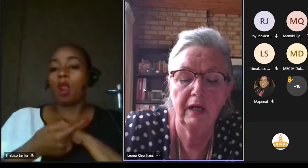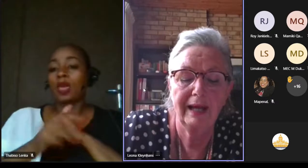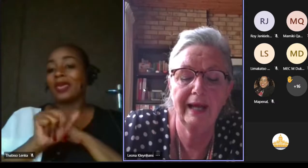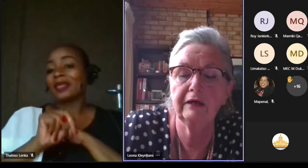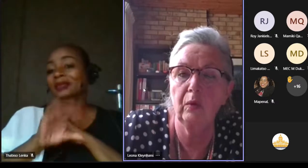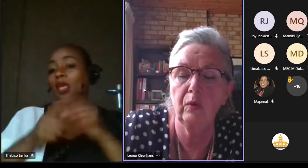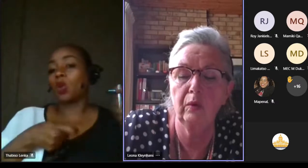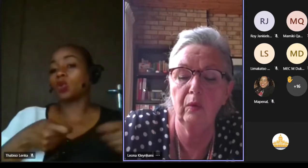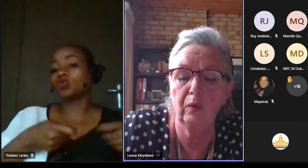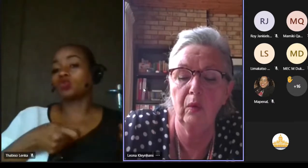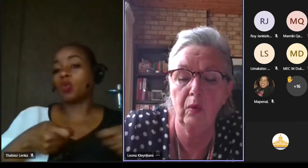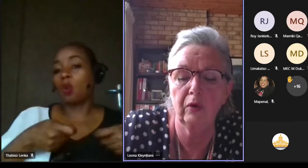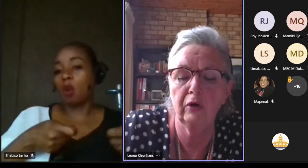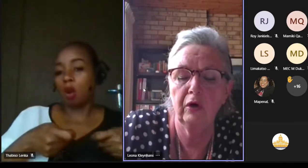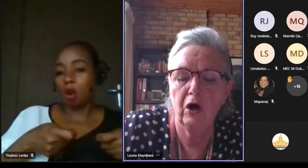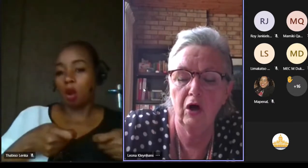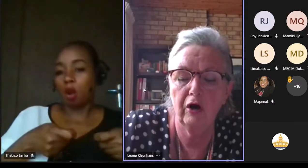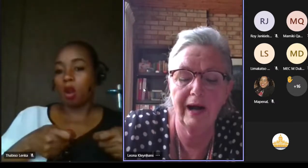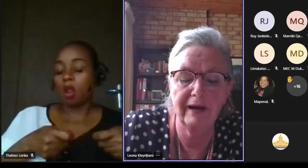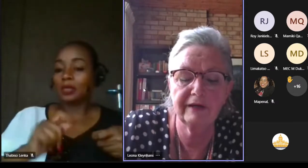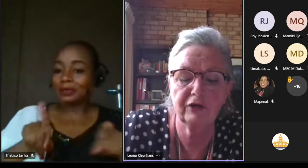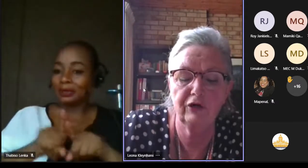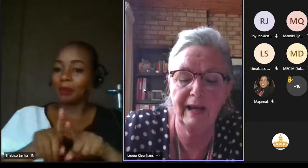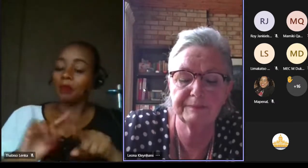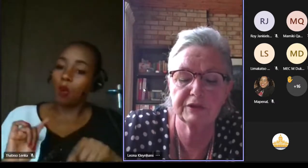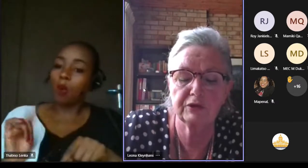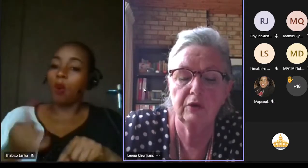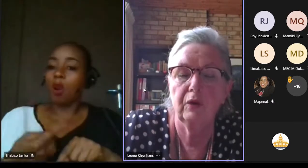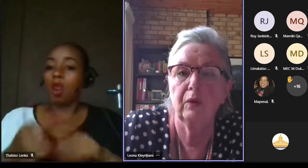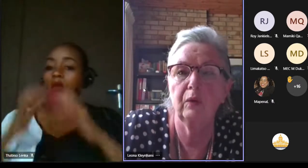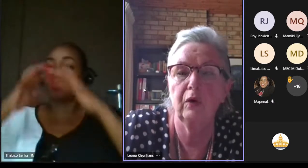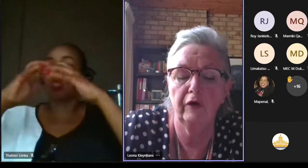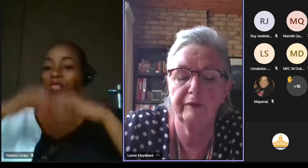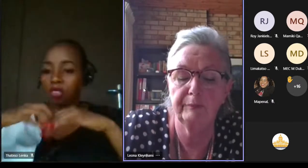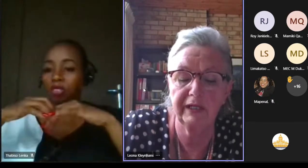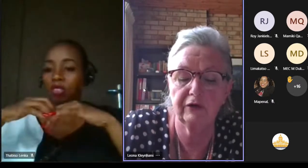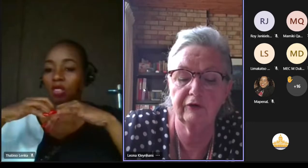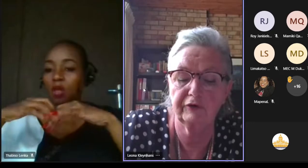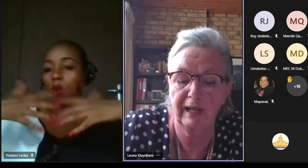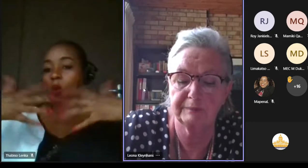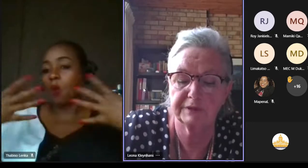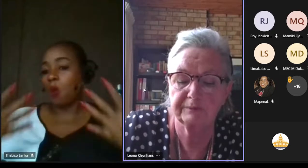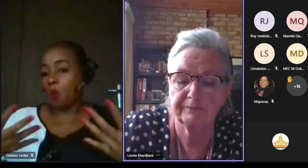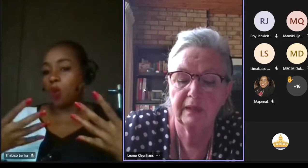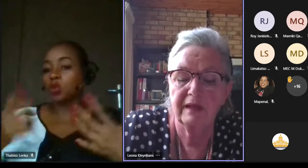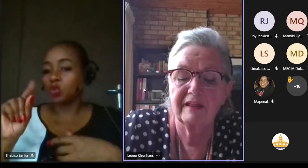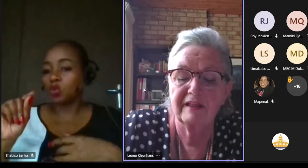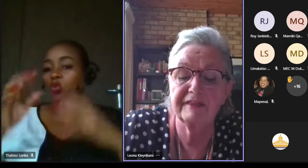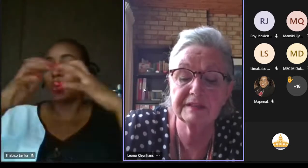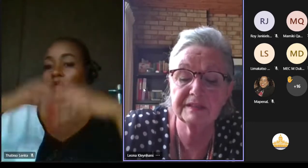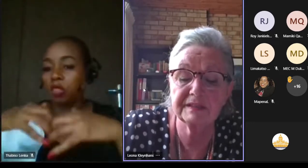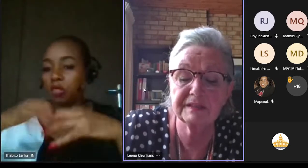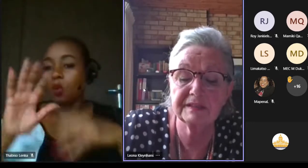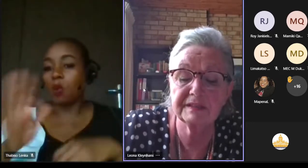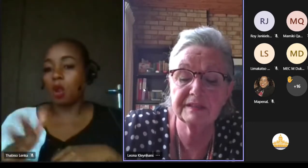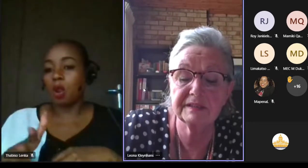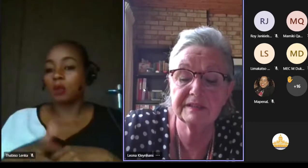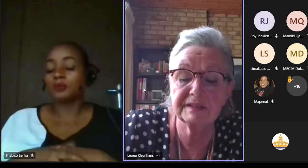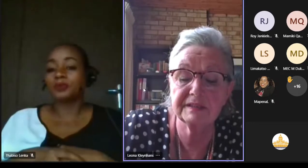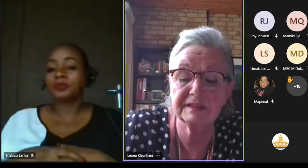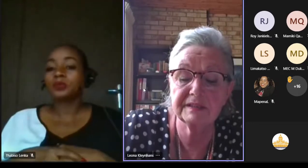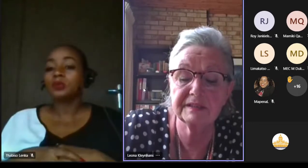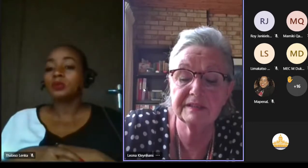control, and all are either collapsed or on the brink of collapse. This is in